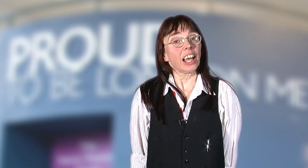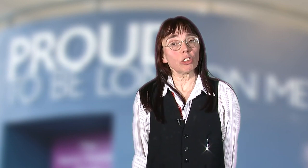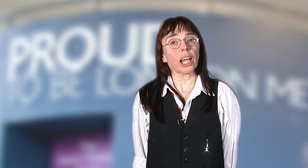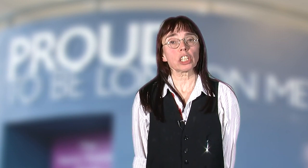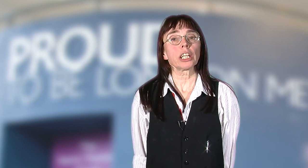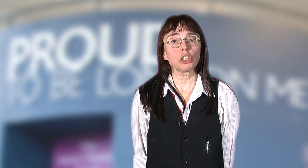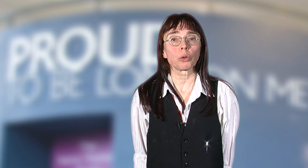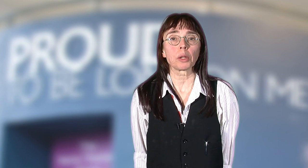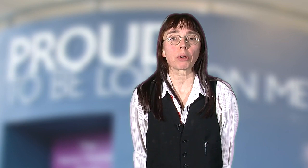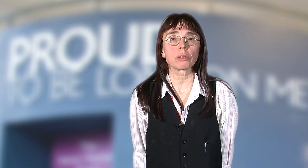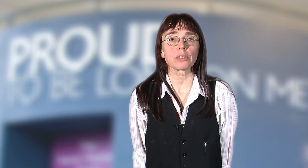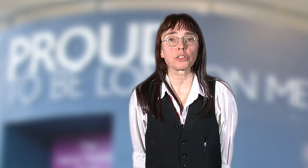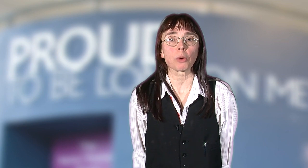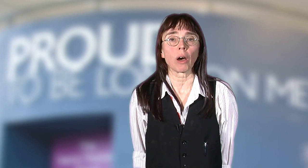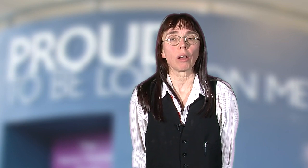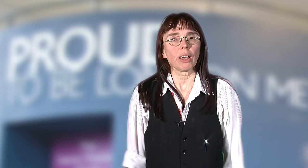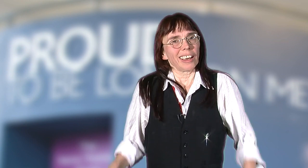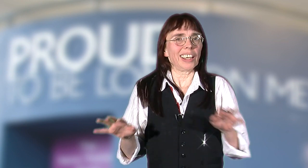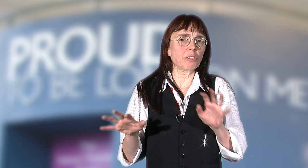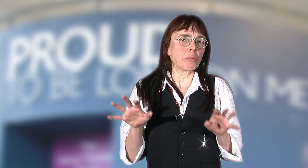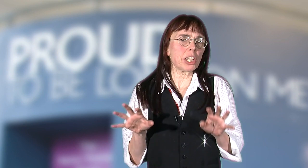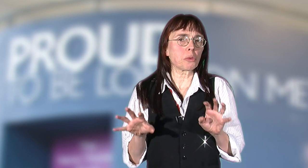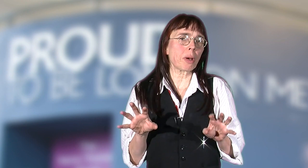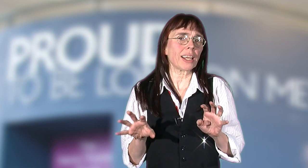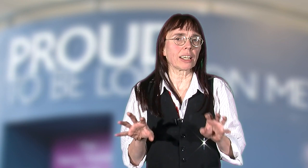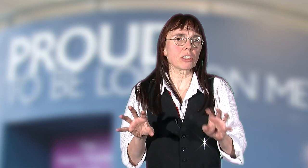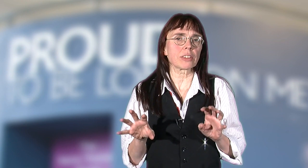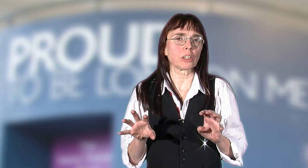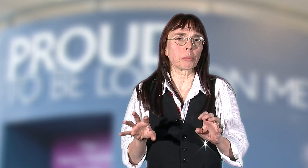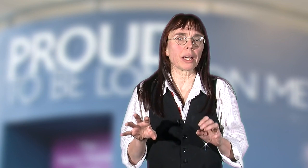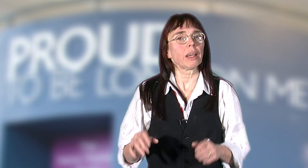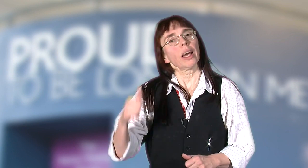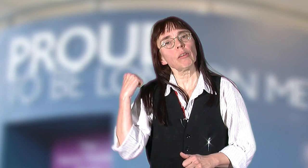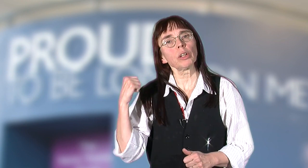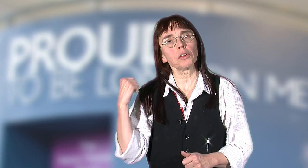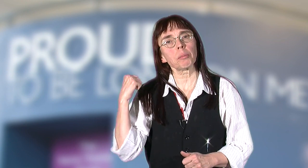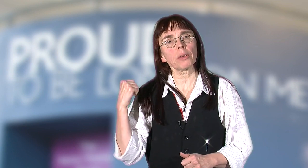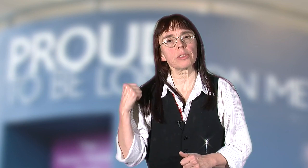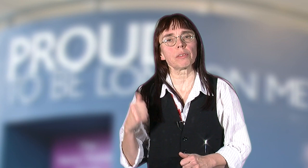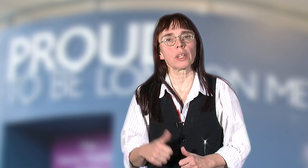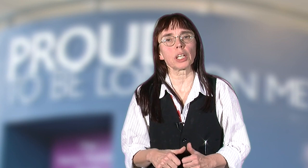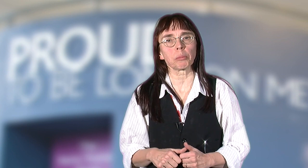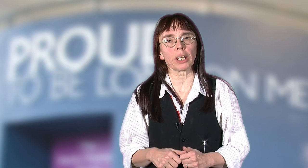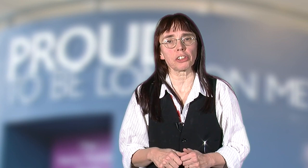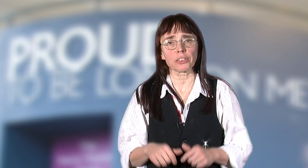you'll actually enjoy the process as well. And if I've made you panic just a little bit, have a look at the positive thinking pages